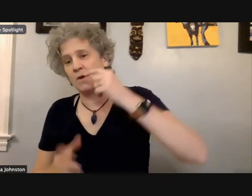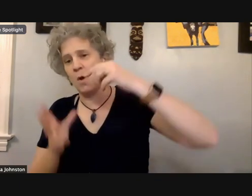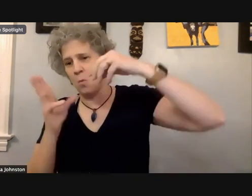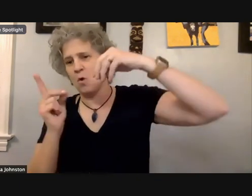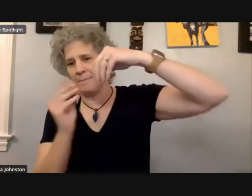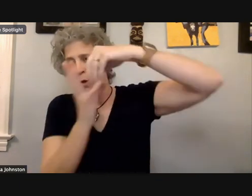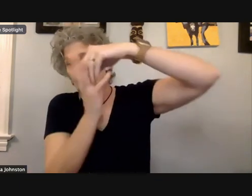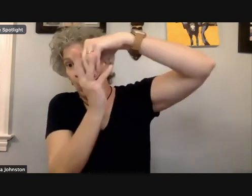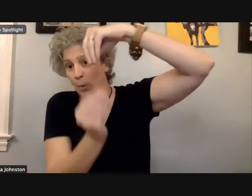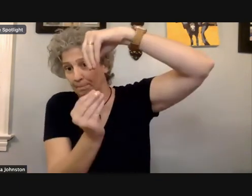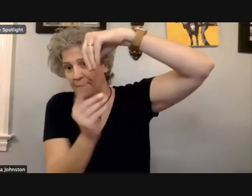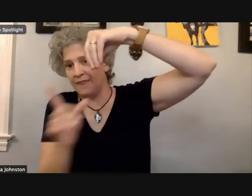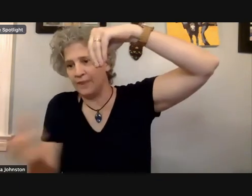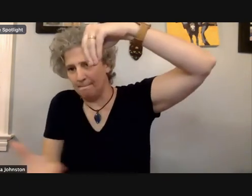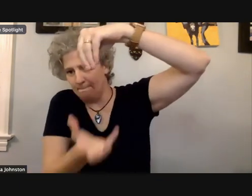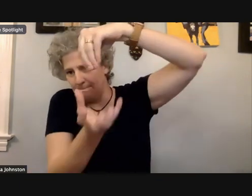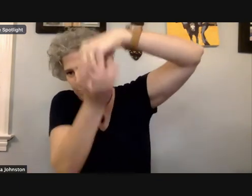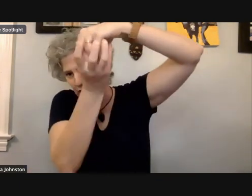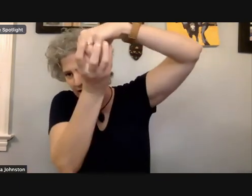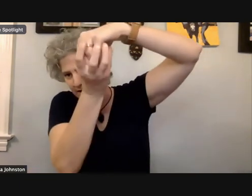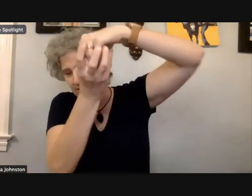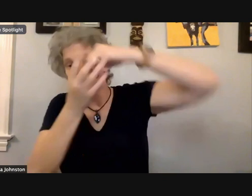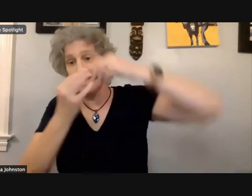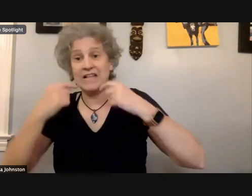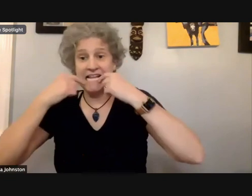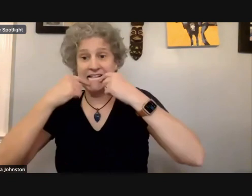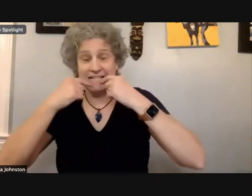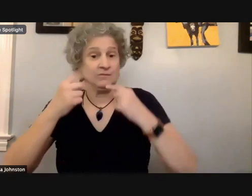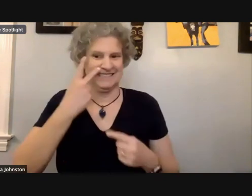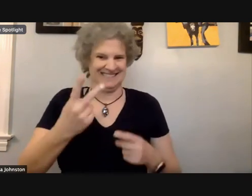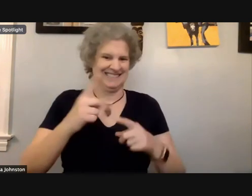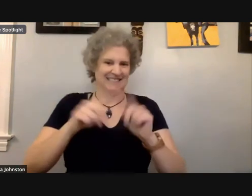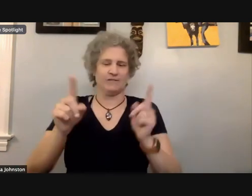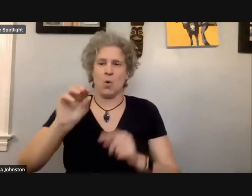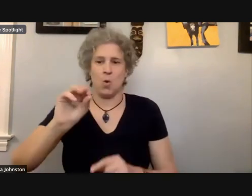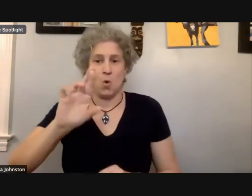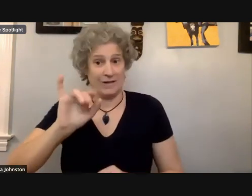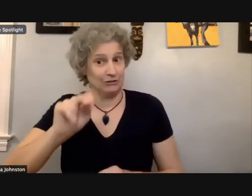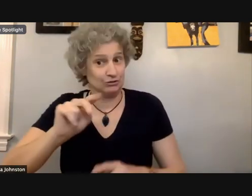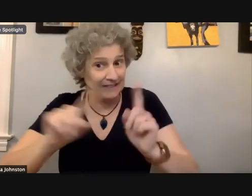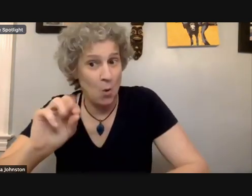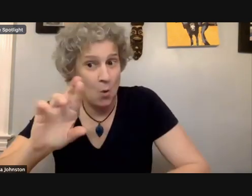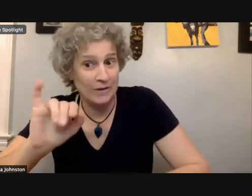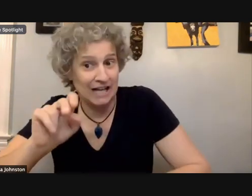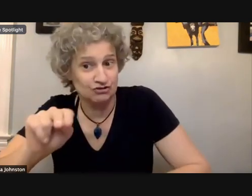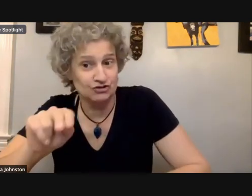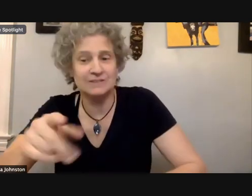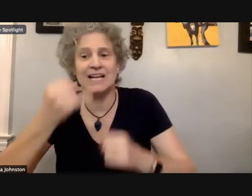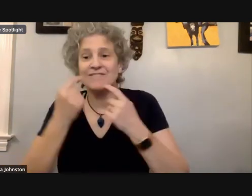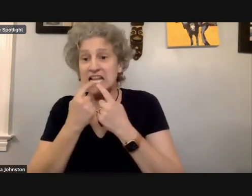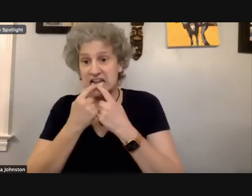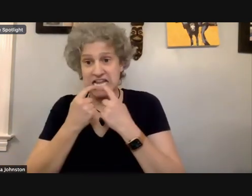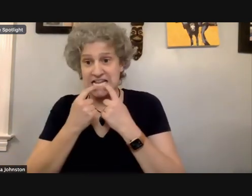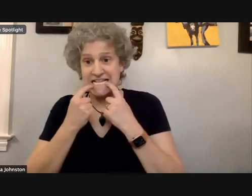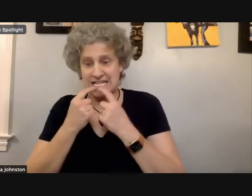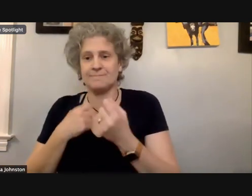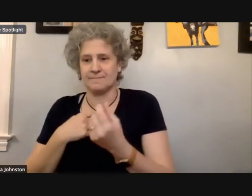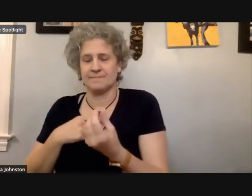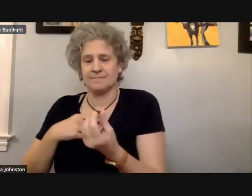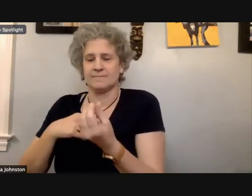Yeah. So if it's of an upper tooth, it would be like this. If it's a bottom tooth, Notice the